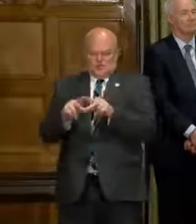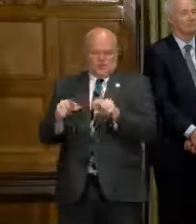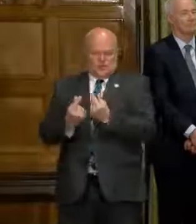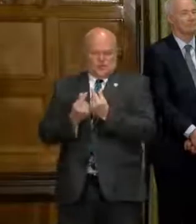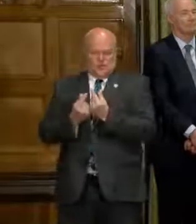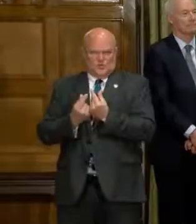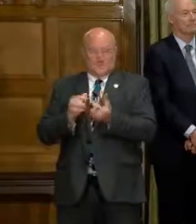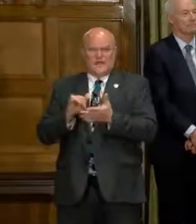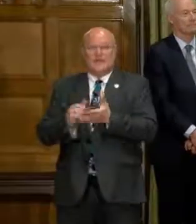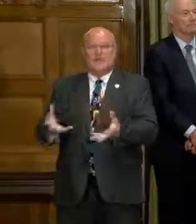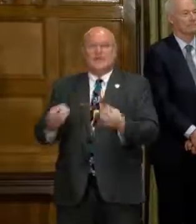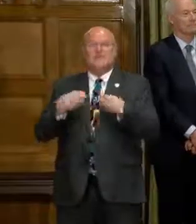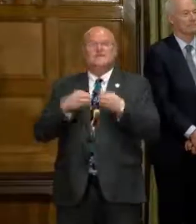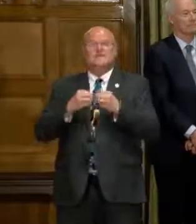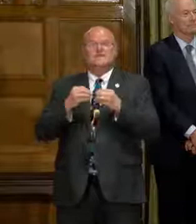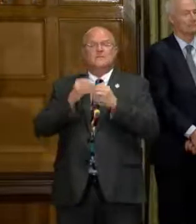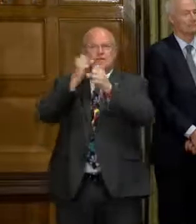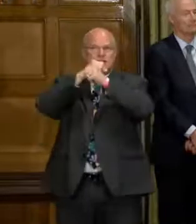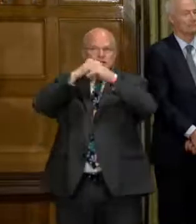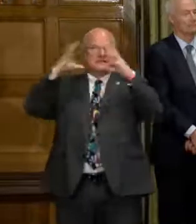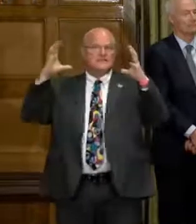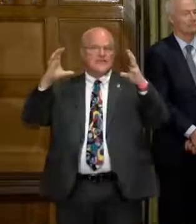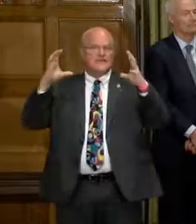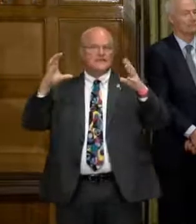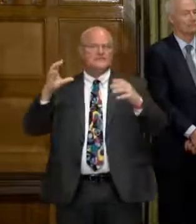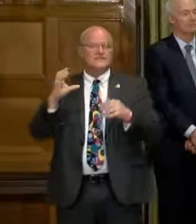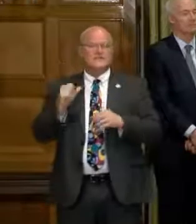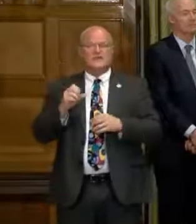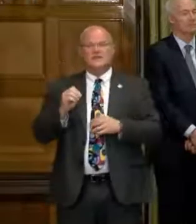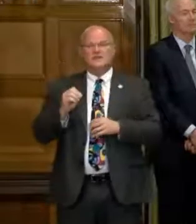that will give us more insight. And